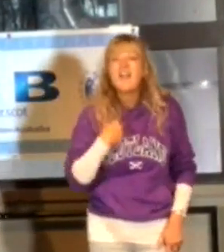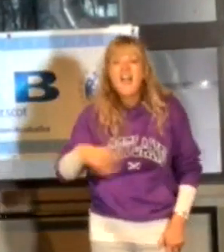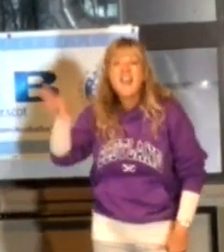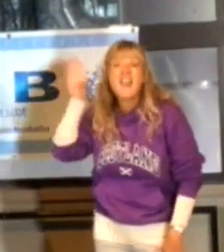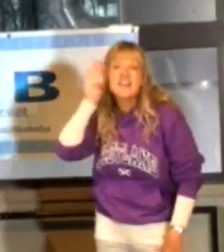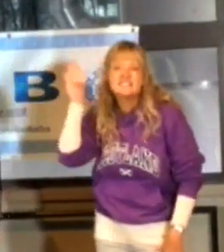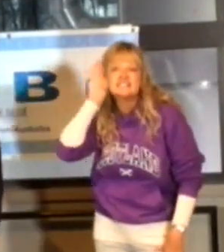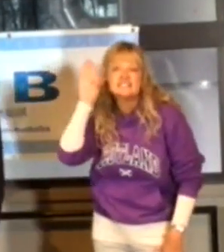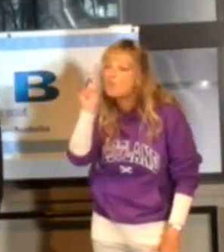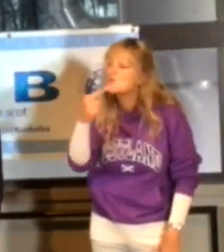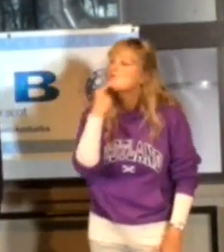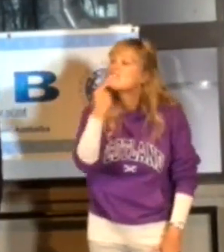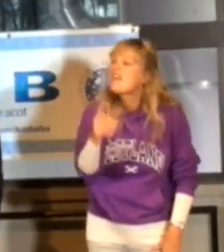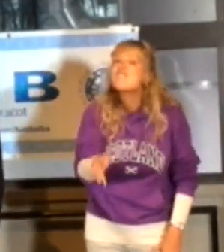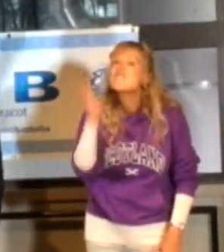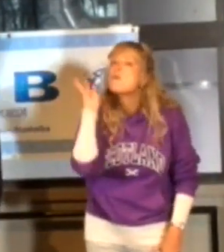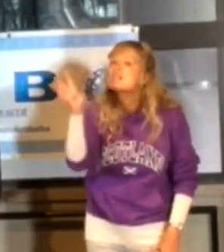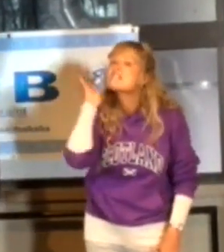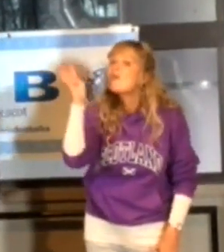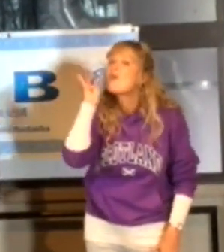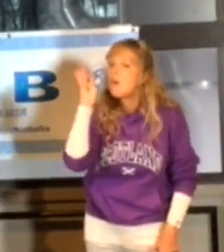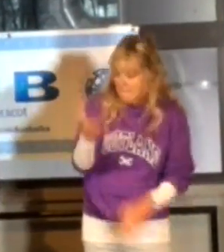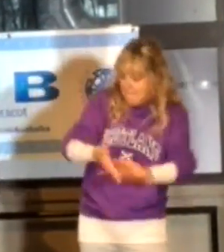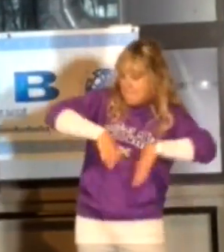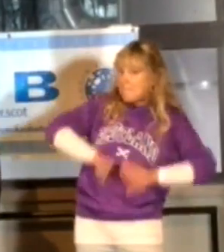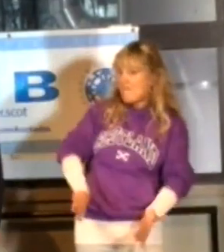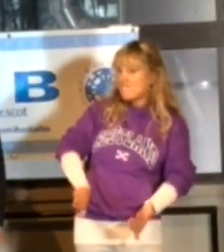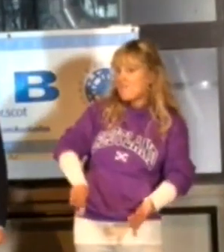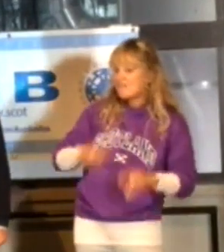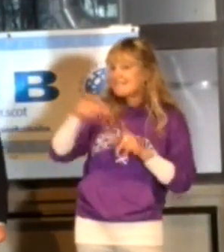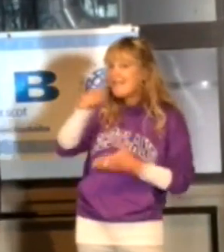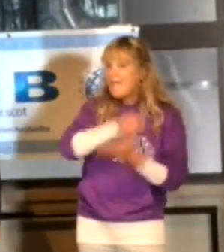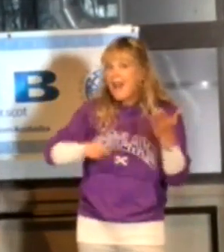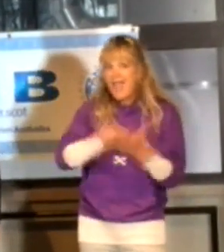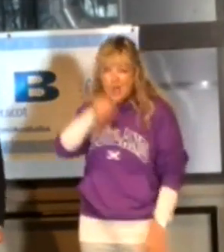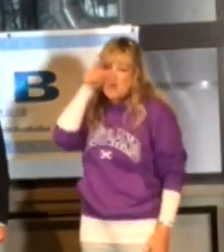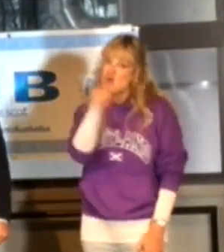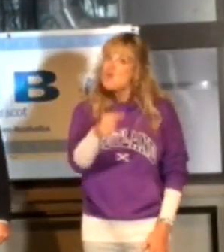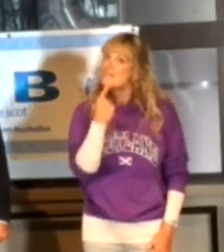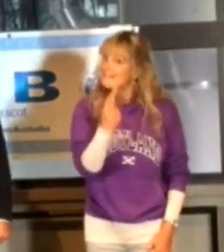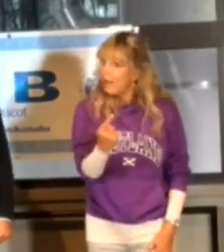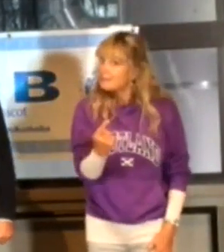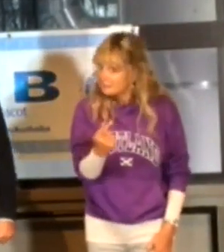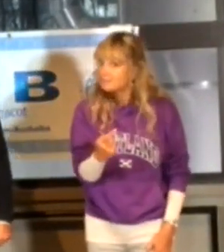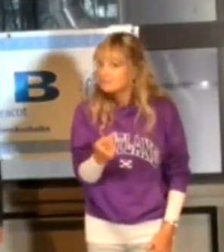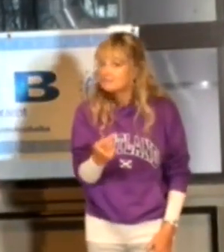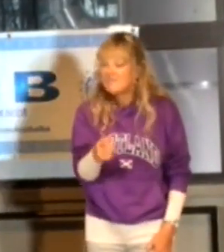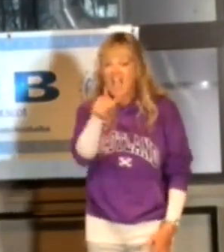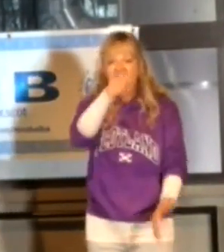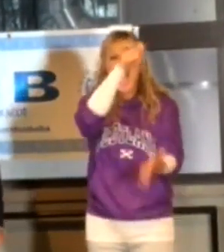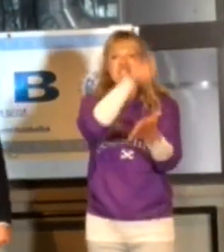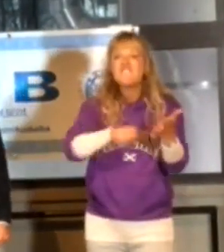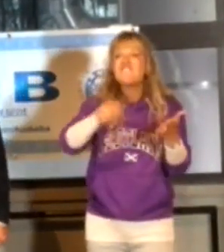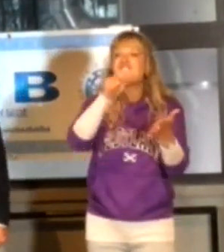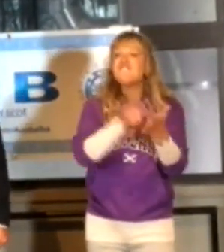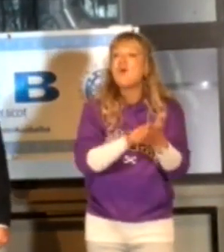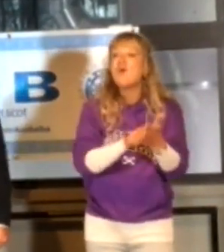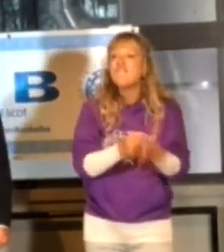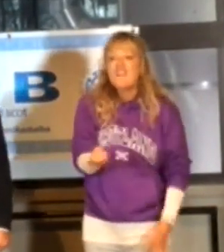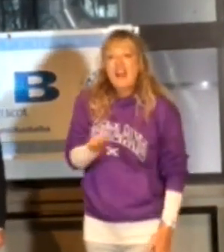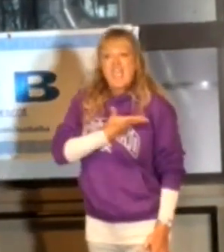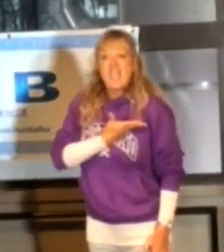you said 4 weeks ago in the run-up to the December election. You said, a vote for Labour,